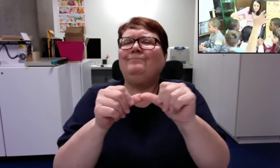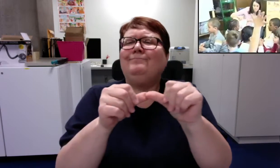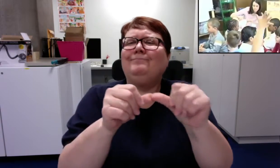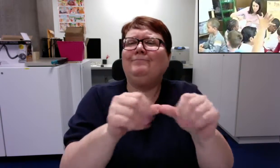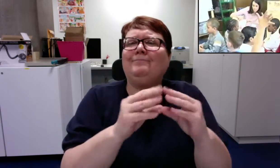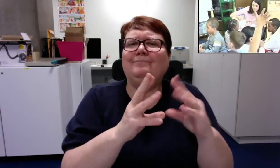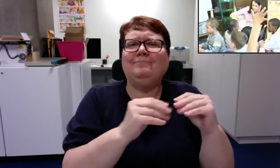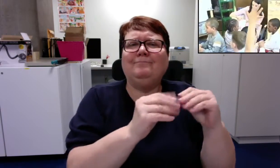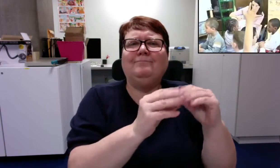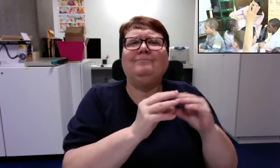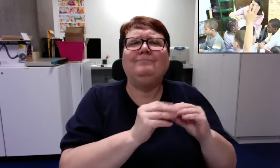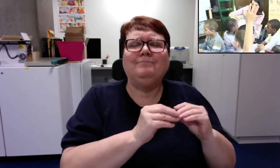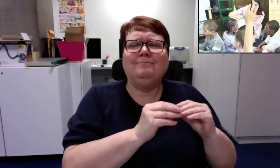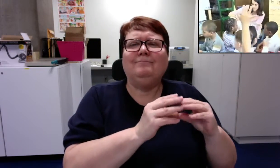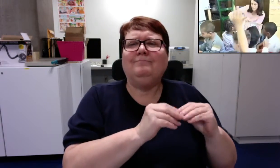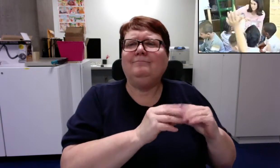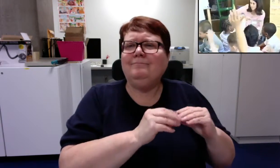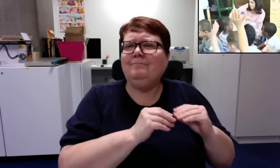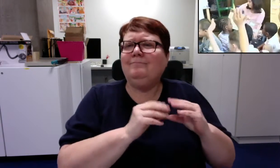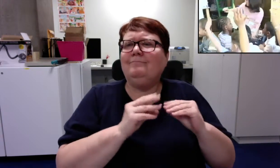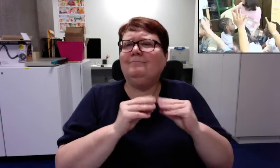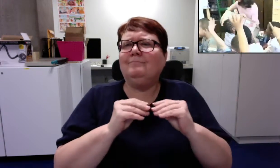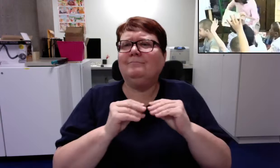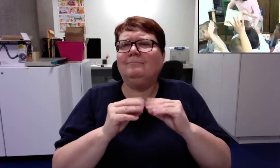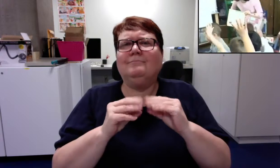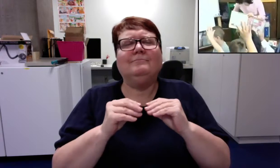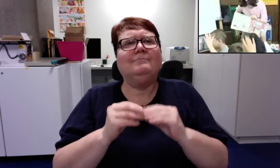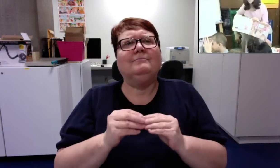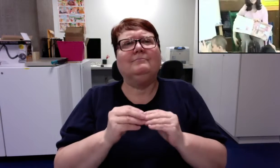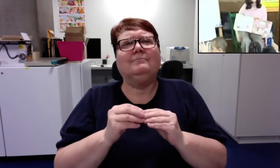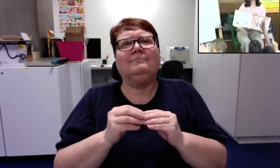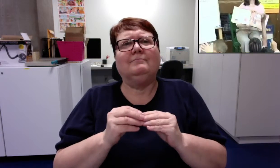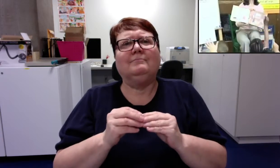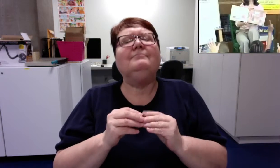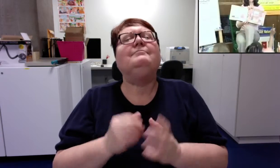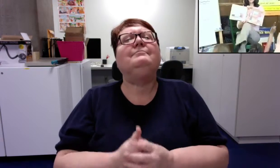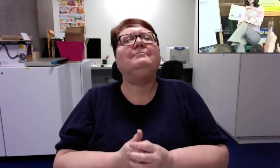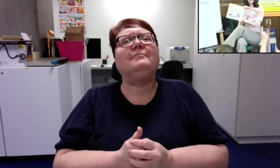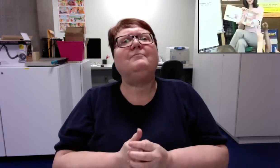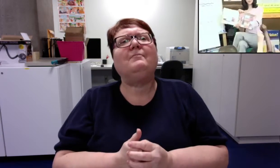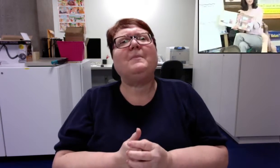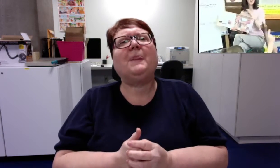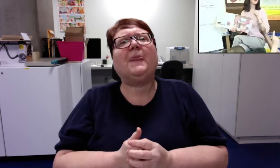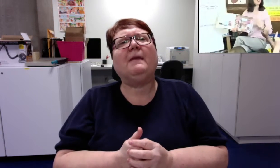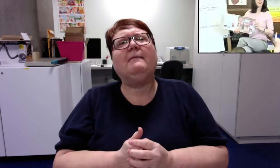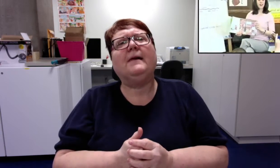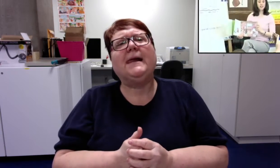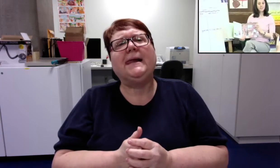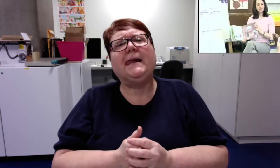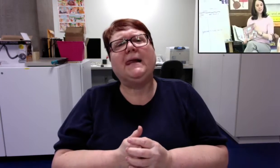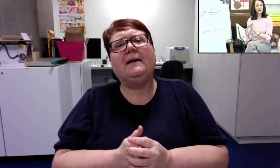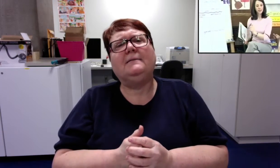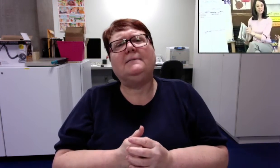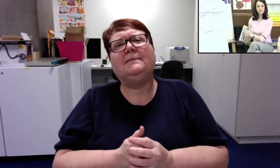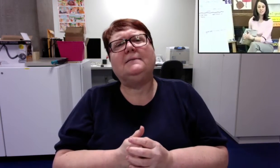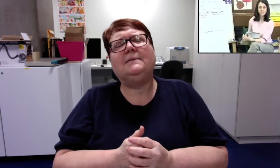What he's making right here is called a figurehead. And that's what it is. And probably